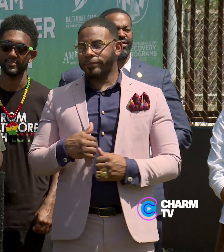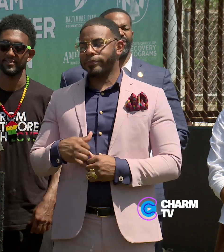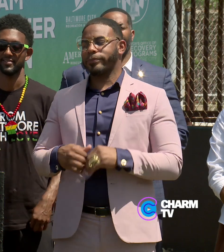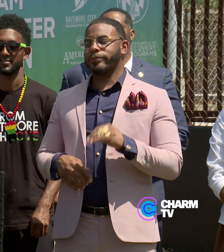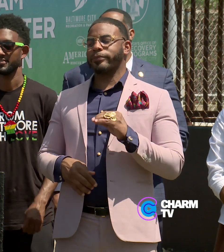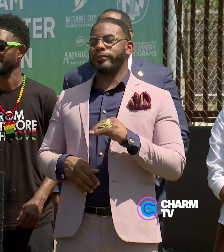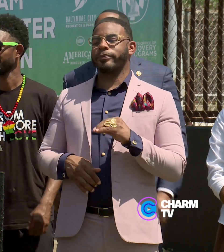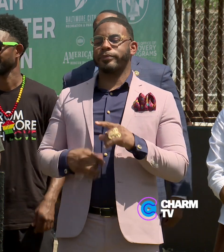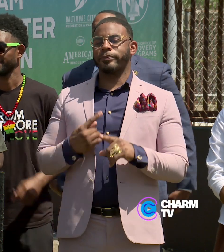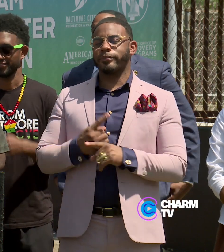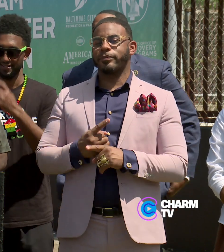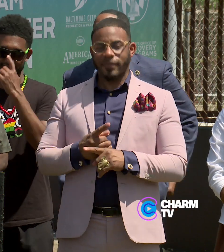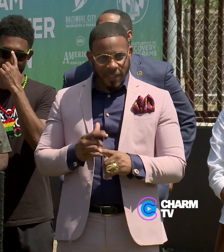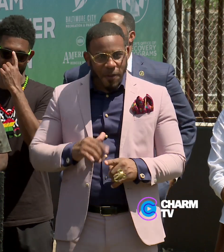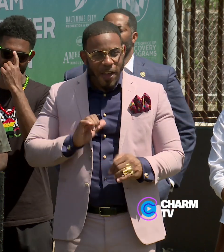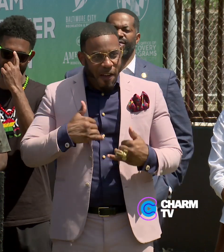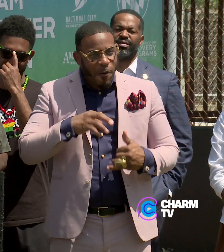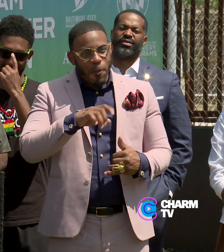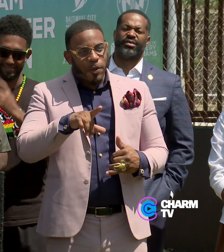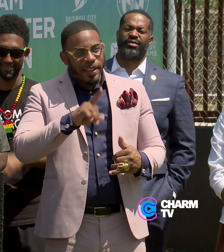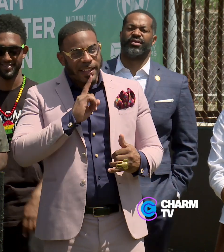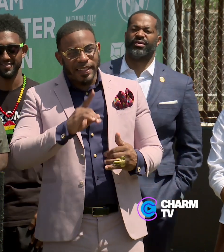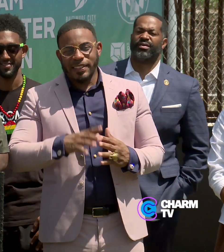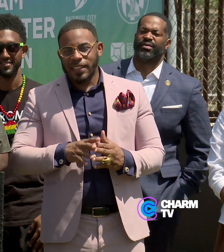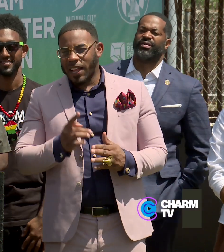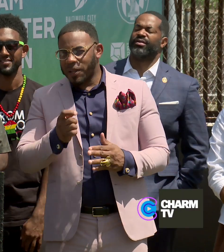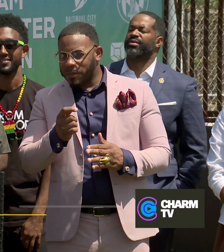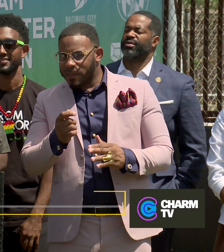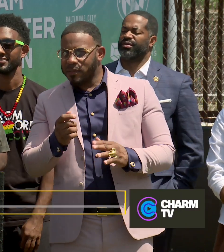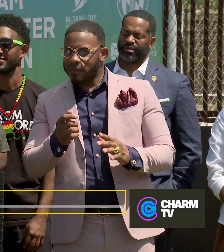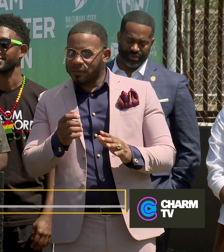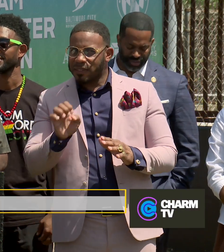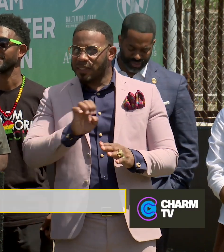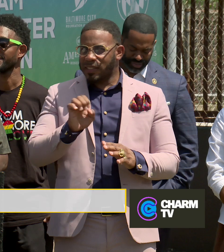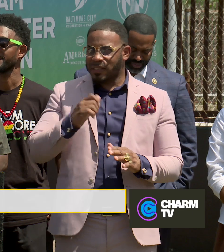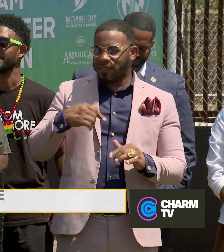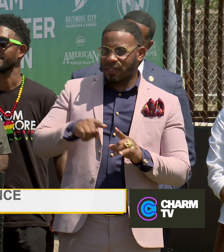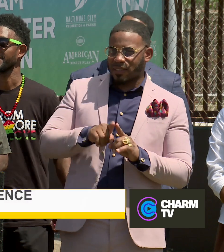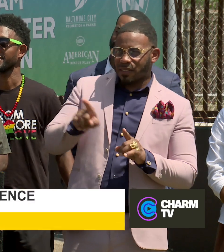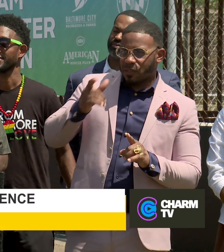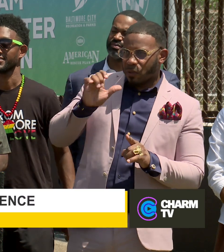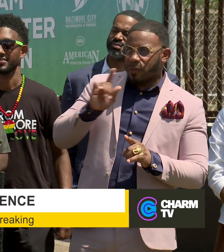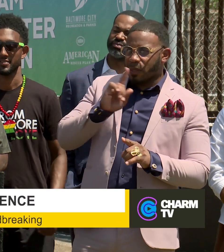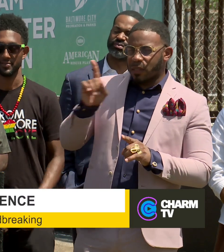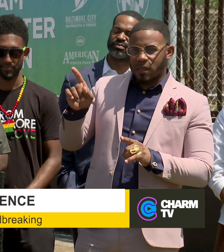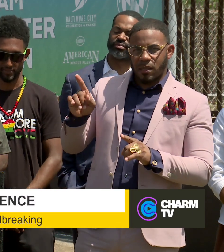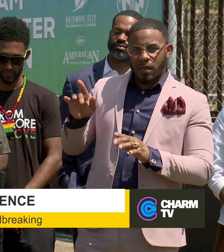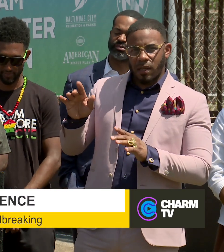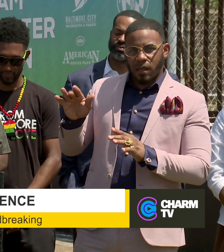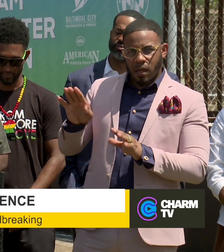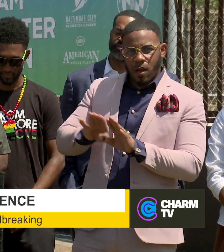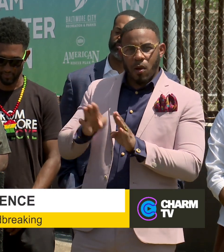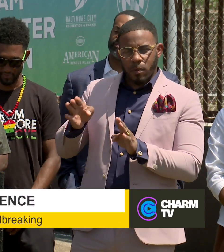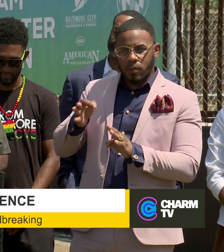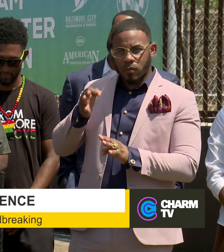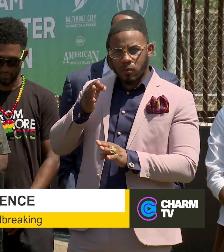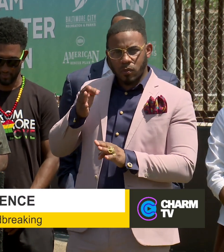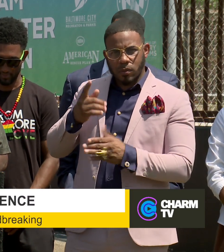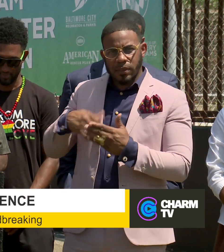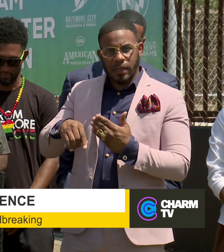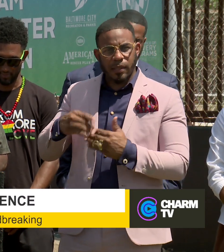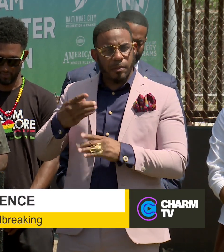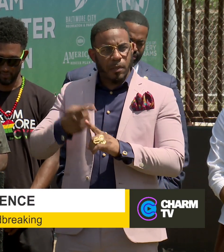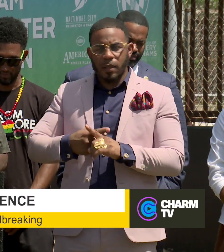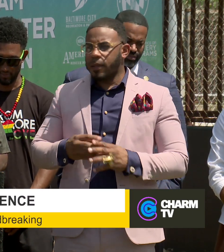as we have a pool that's a little bit east of us here that we're going to be opening up next